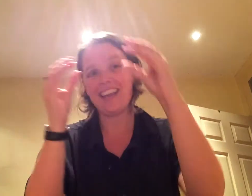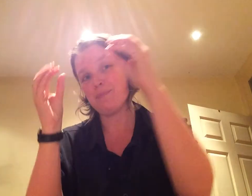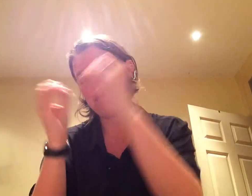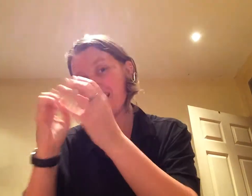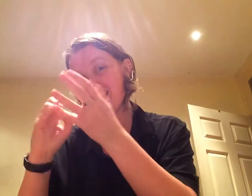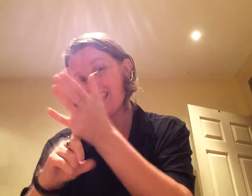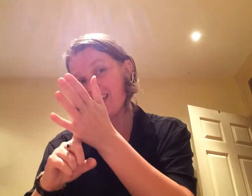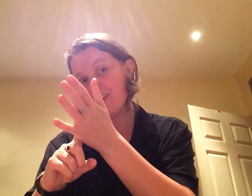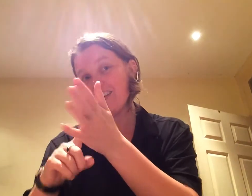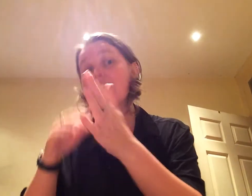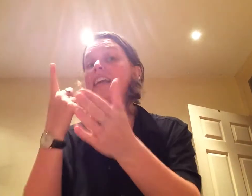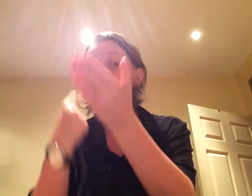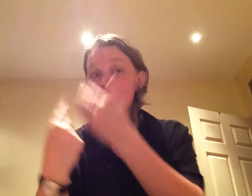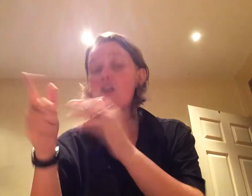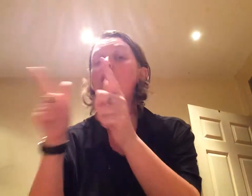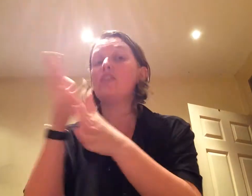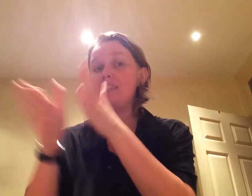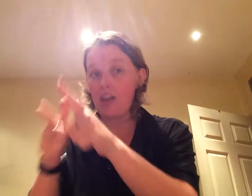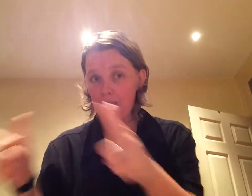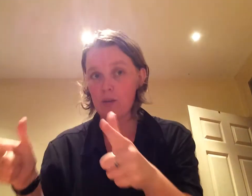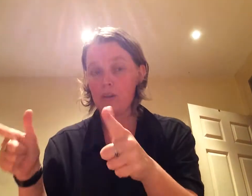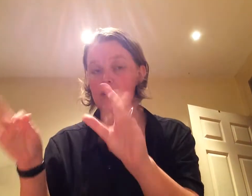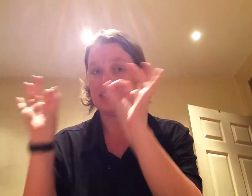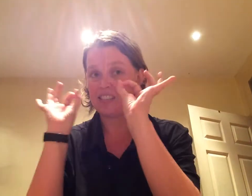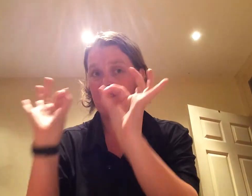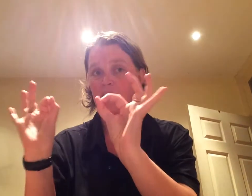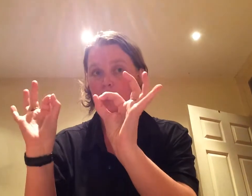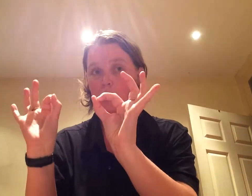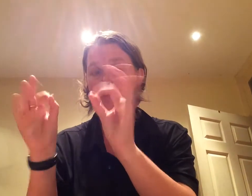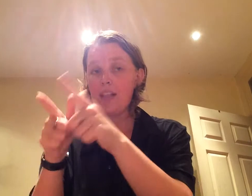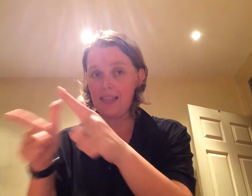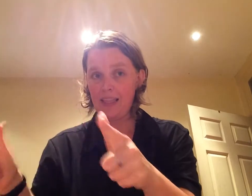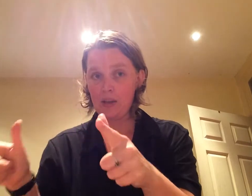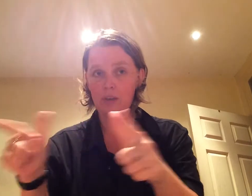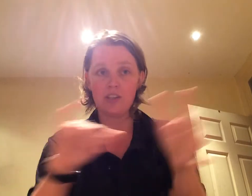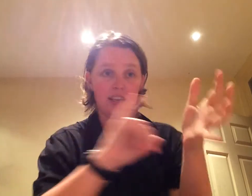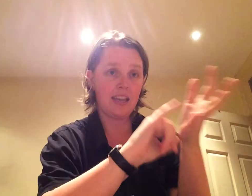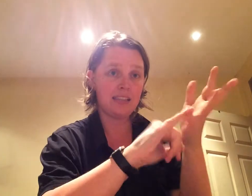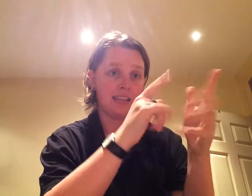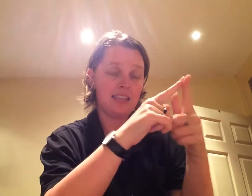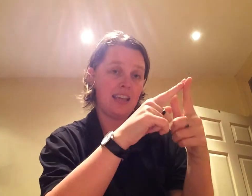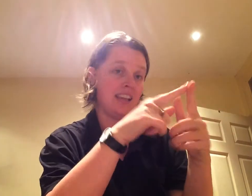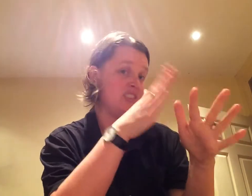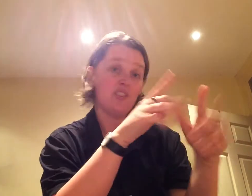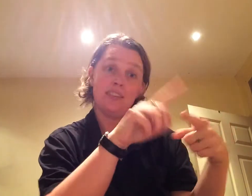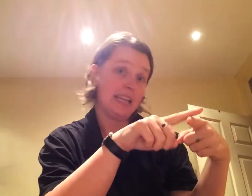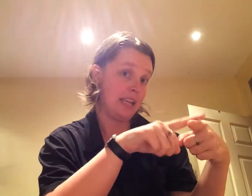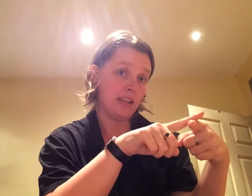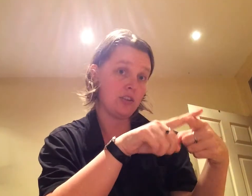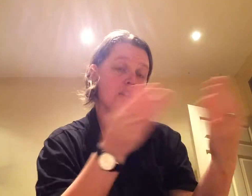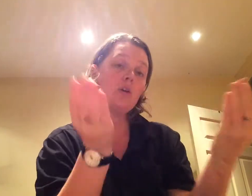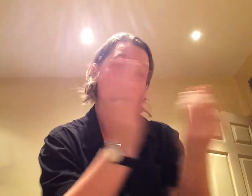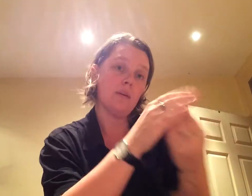And BSL is its own sign language, it's an official language. SSE is just English with